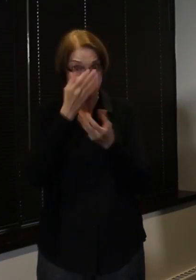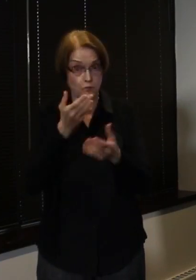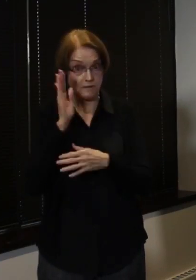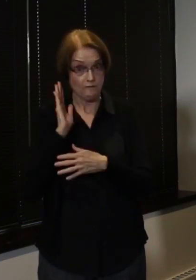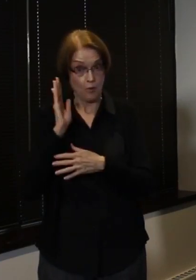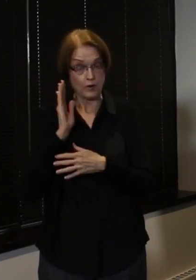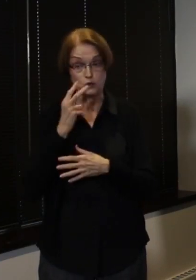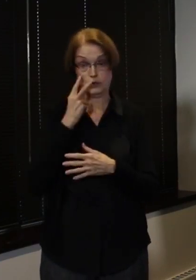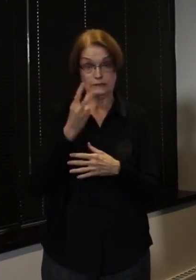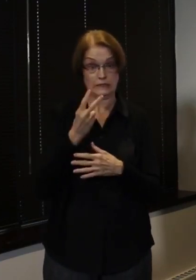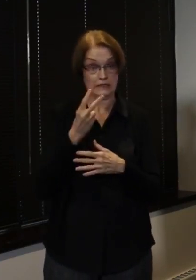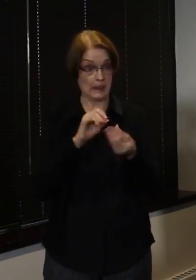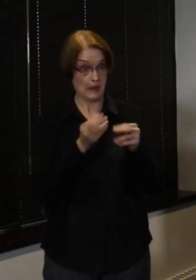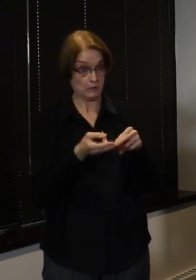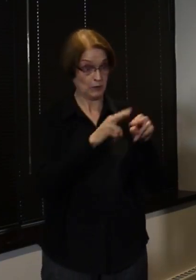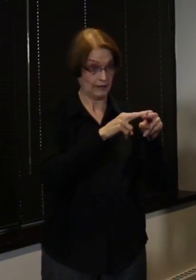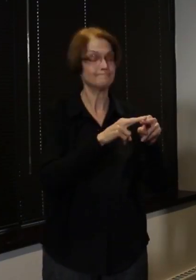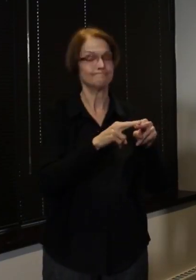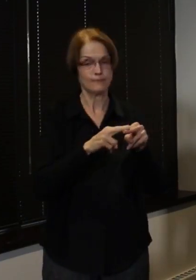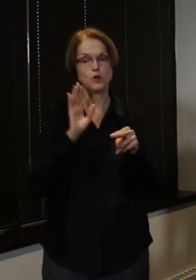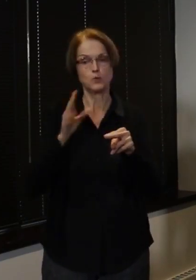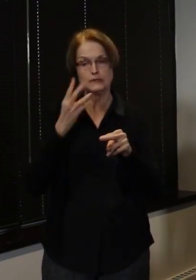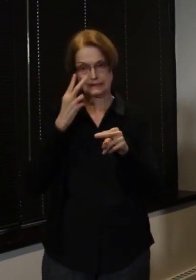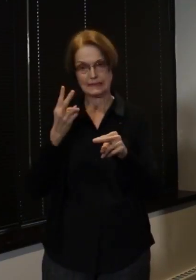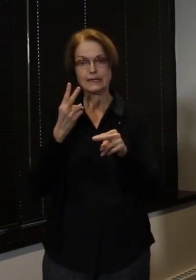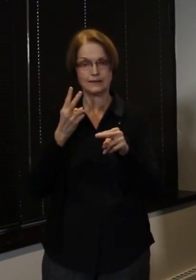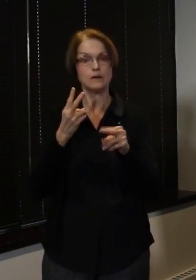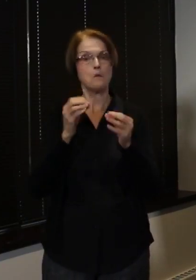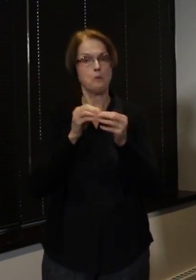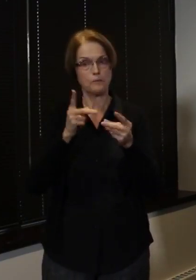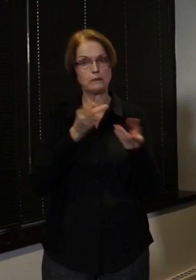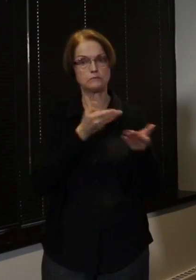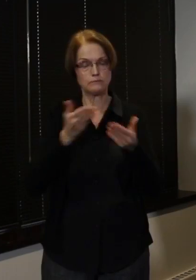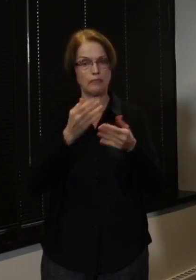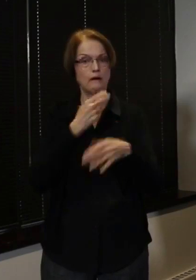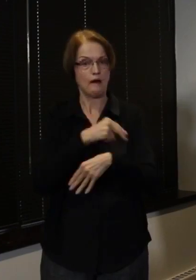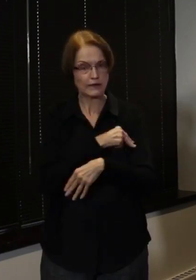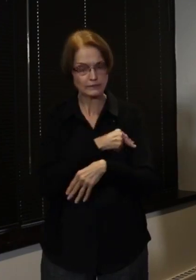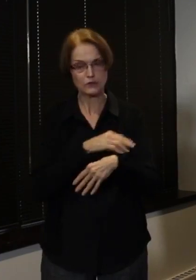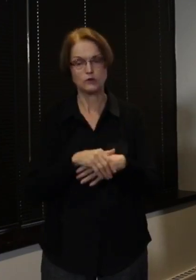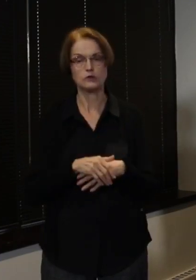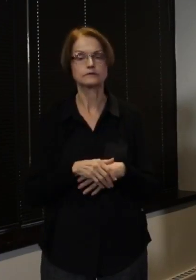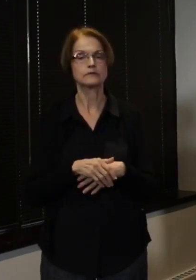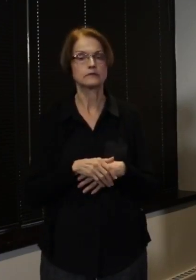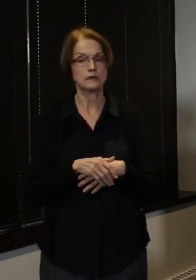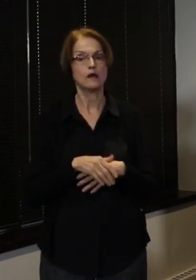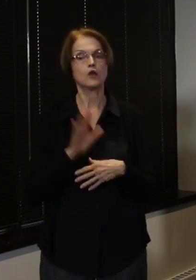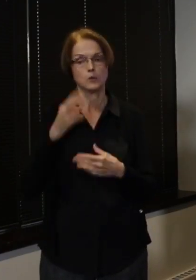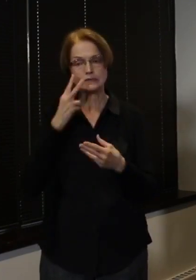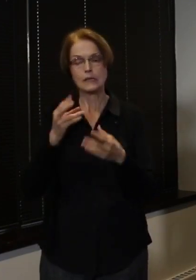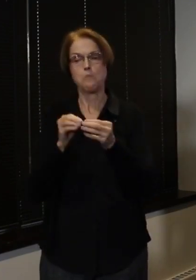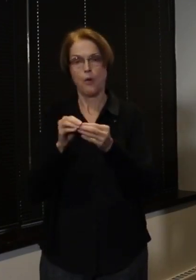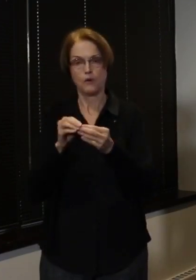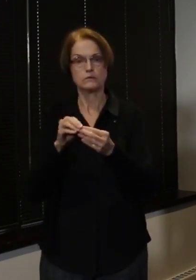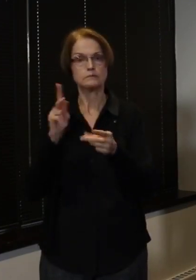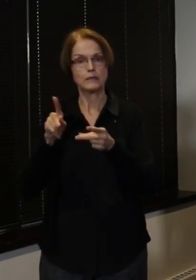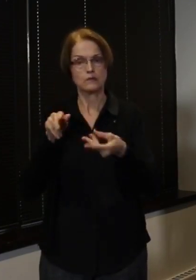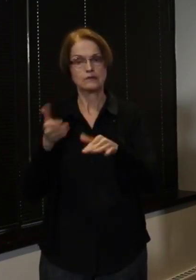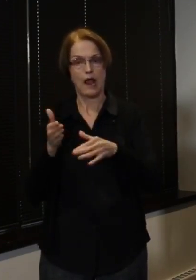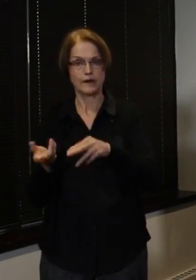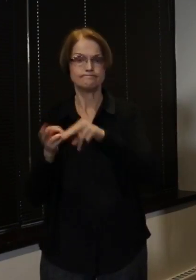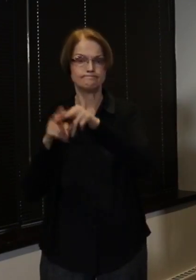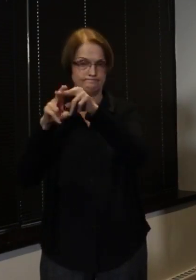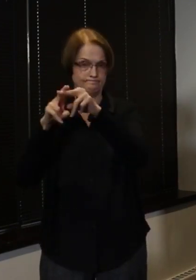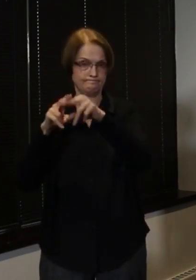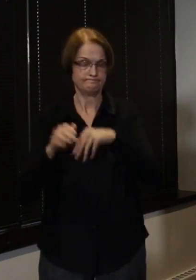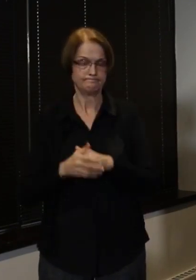in the number of cases, you're going to see the increase in the number of hospitalizations, and then you're going to see the increase in the number of deaths. Now,